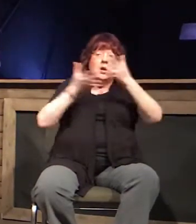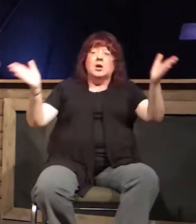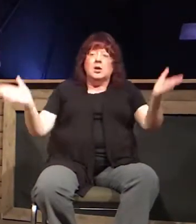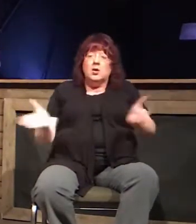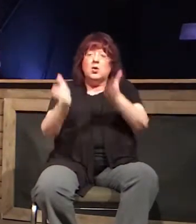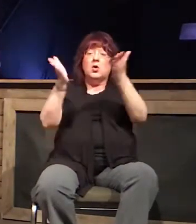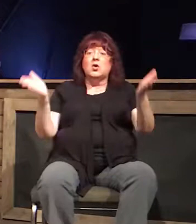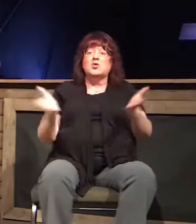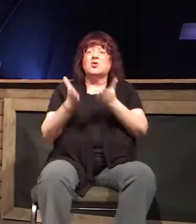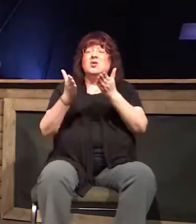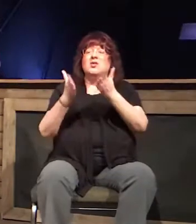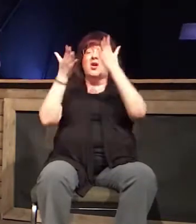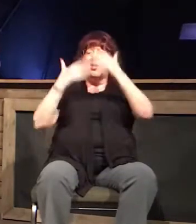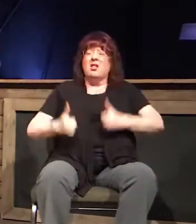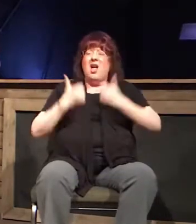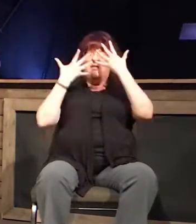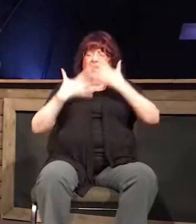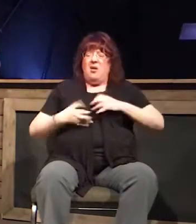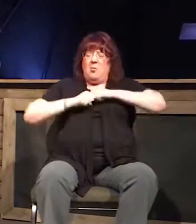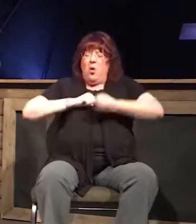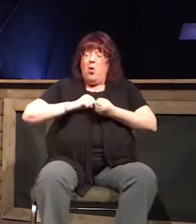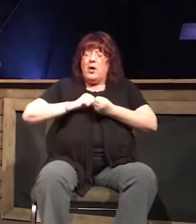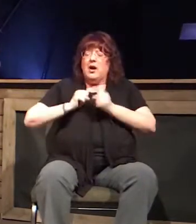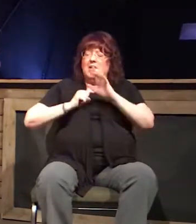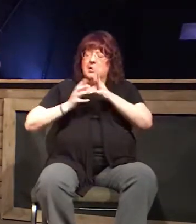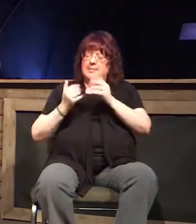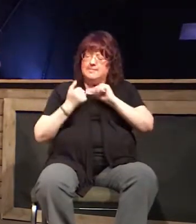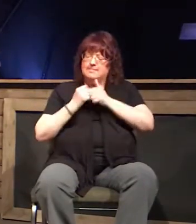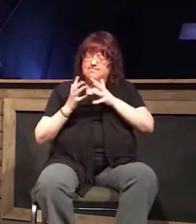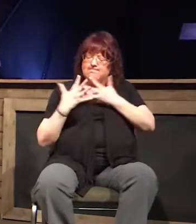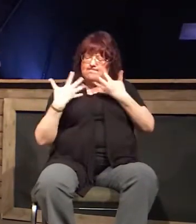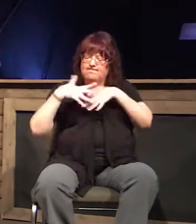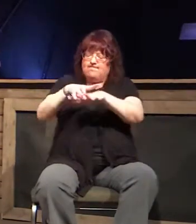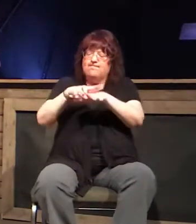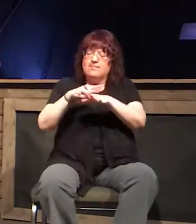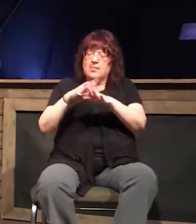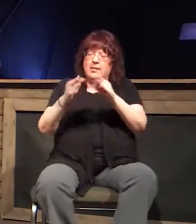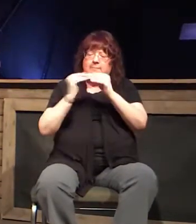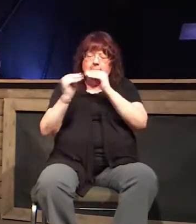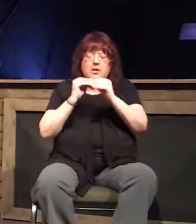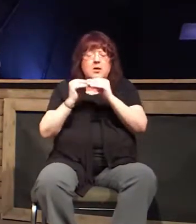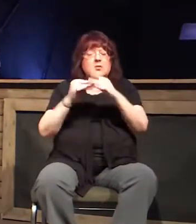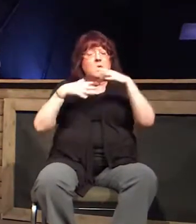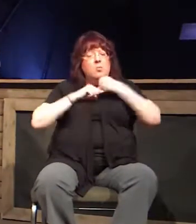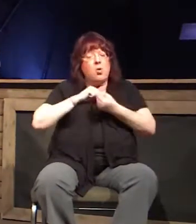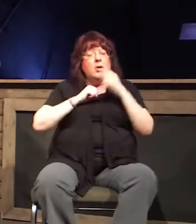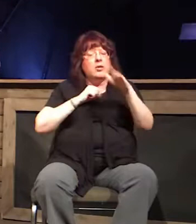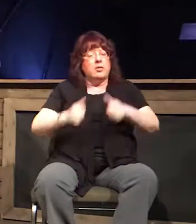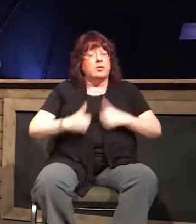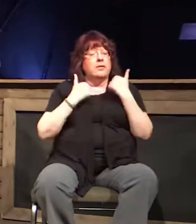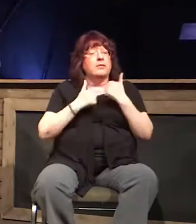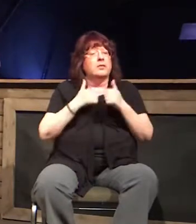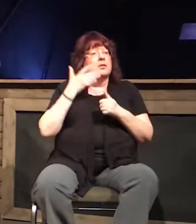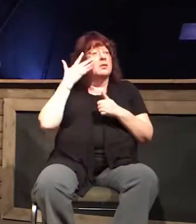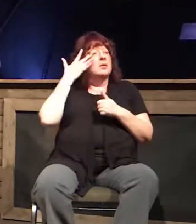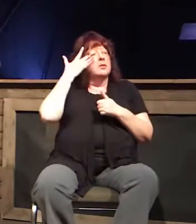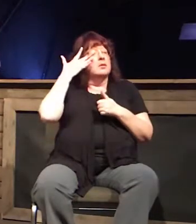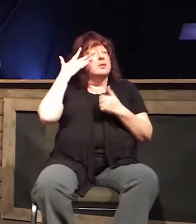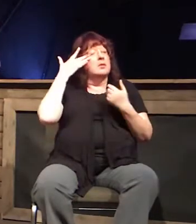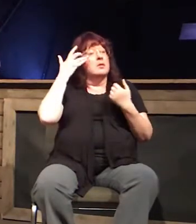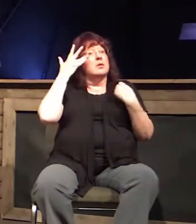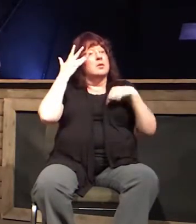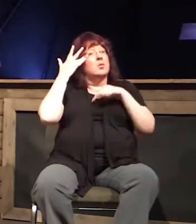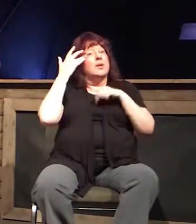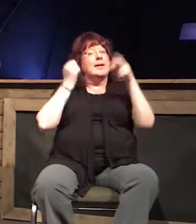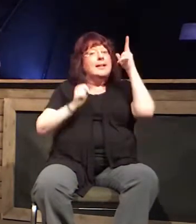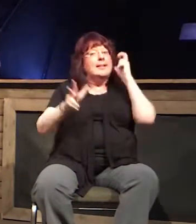encourage them. We want to see the broken areas of their life, the bent areas of life get put straight. We want to bring correction to brokenness in their life. But we have